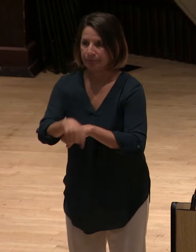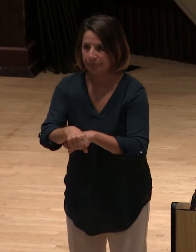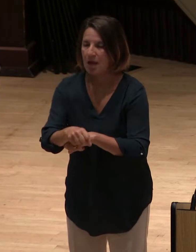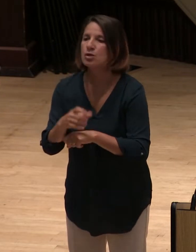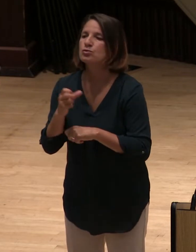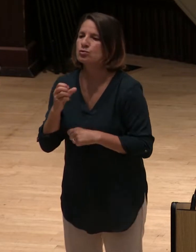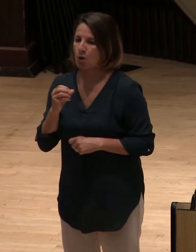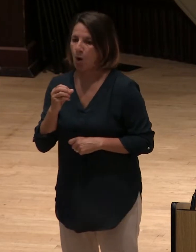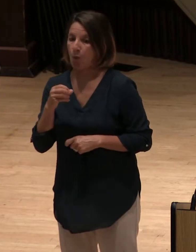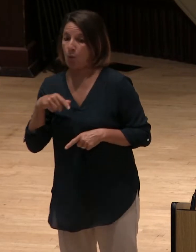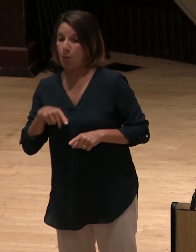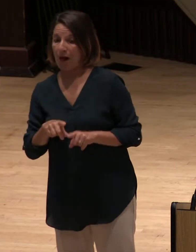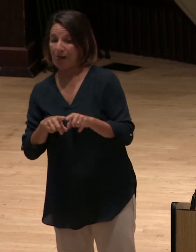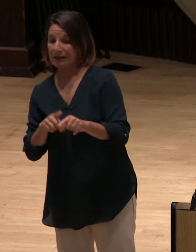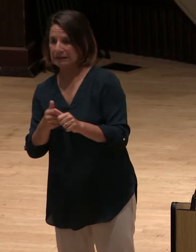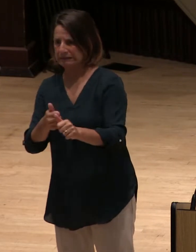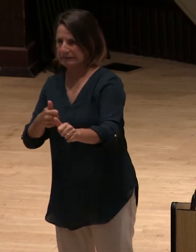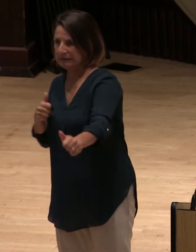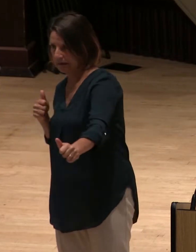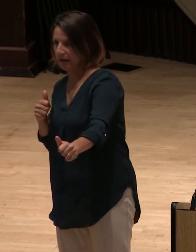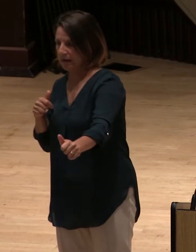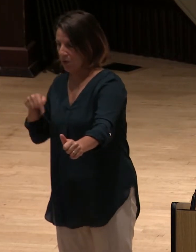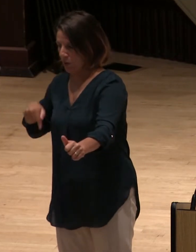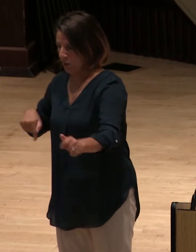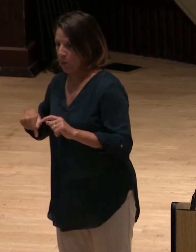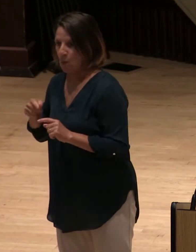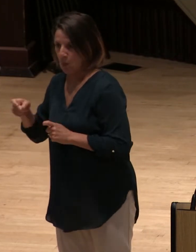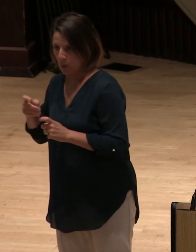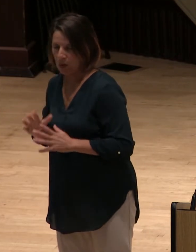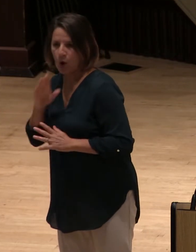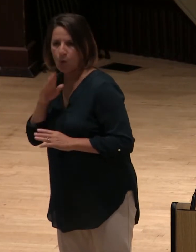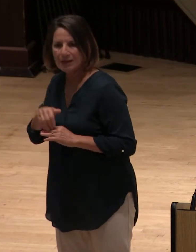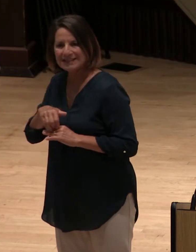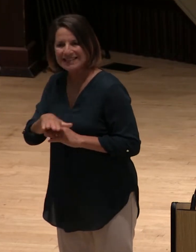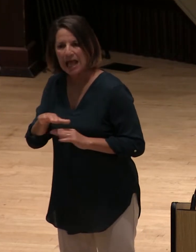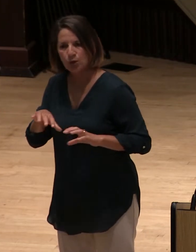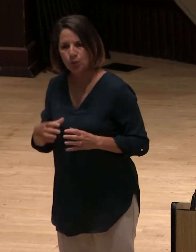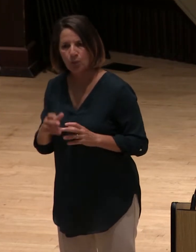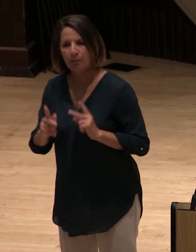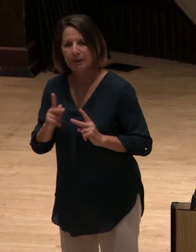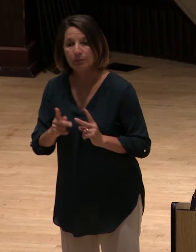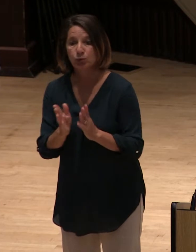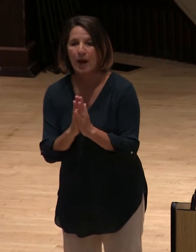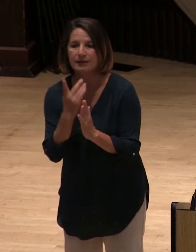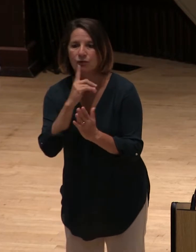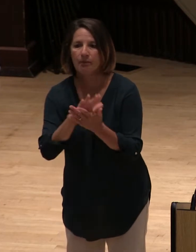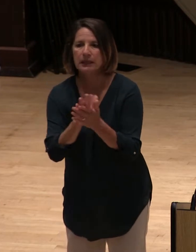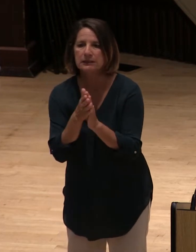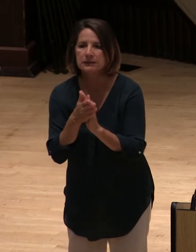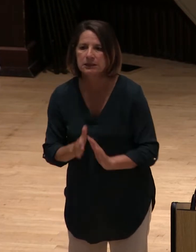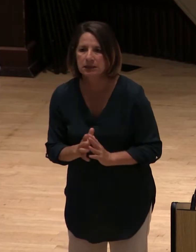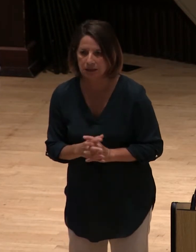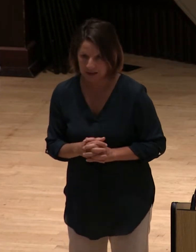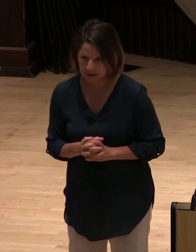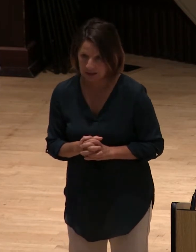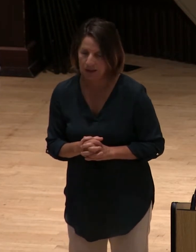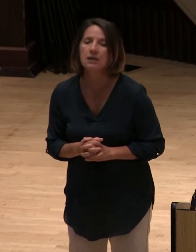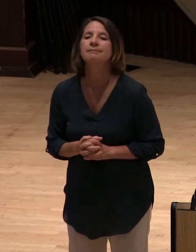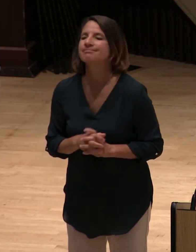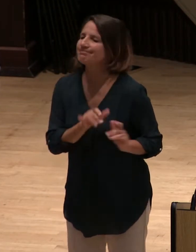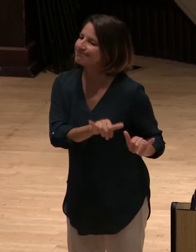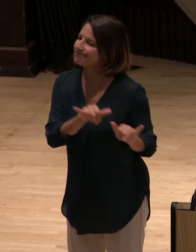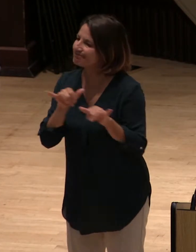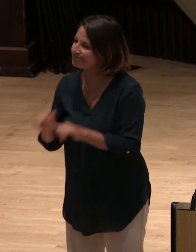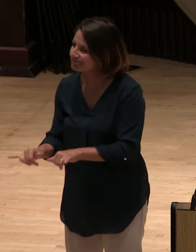the opponent is still far away, the ruler will send a delegation to ask for terms of peace. In the same